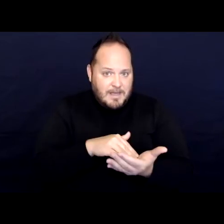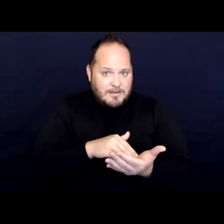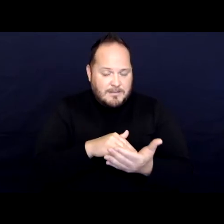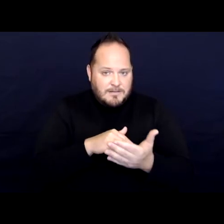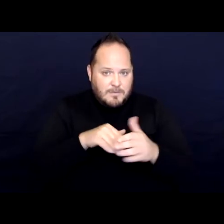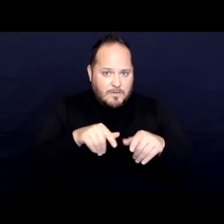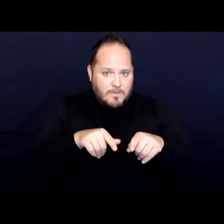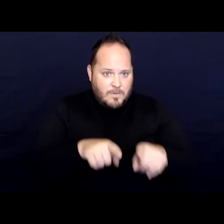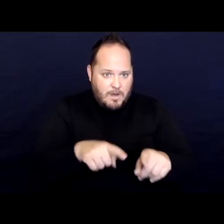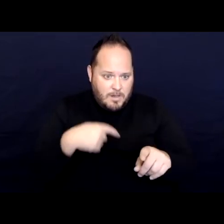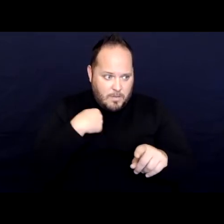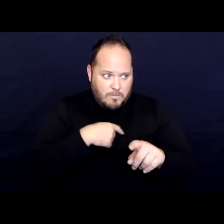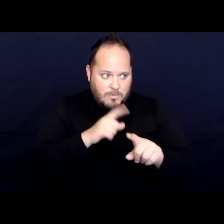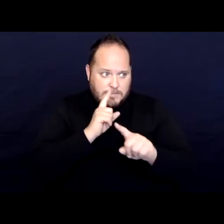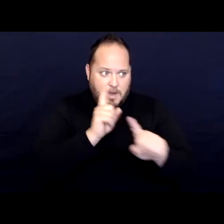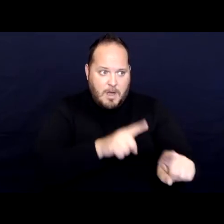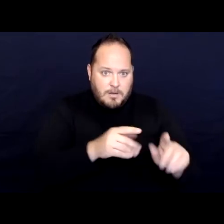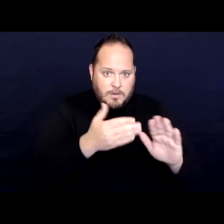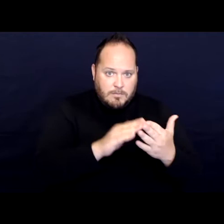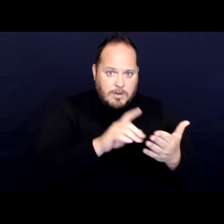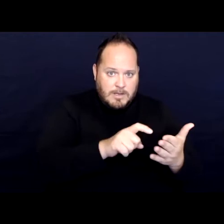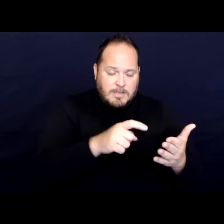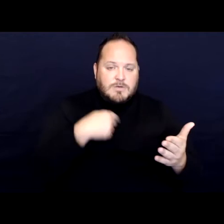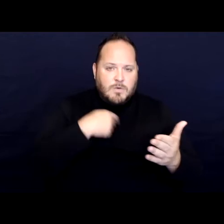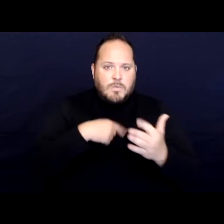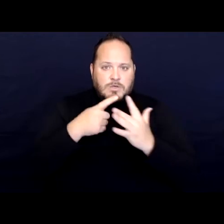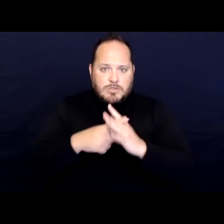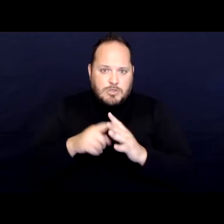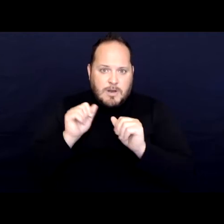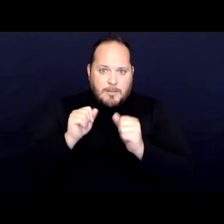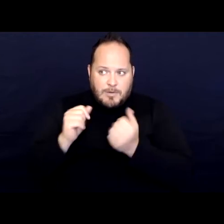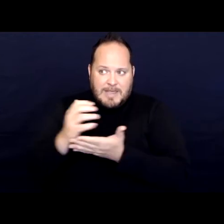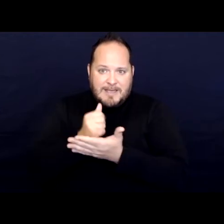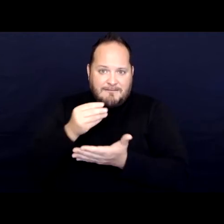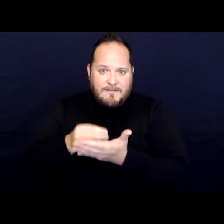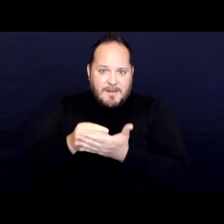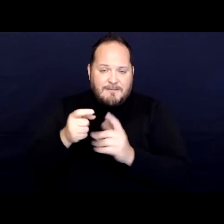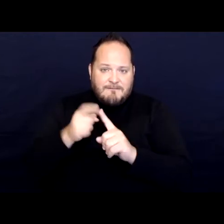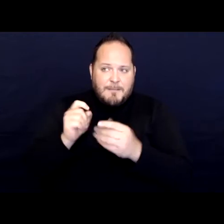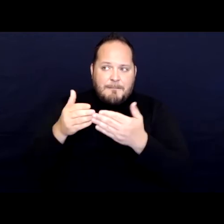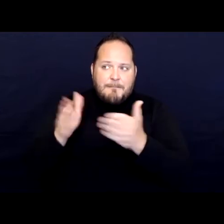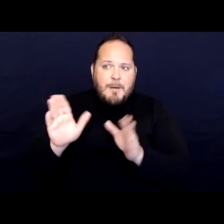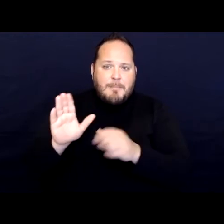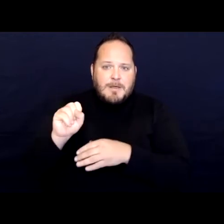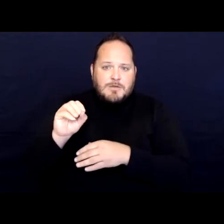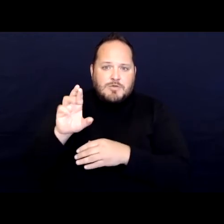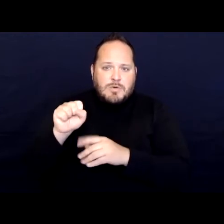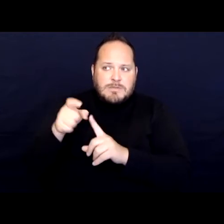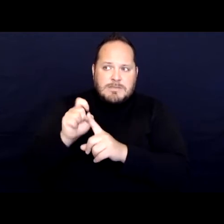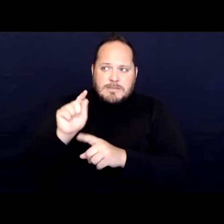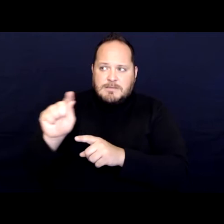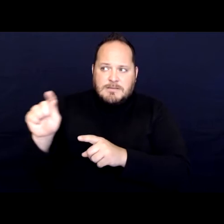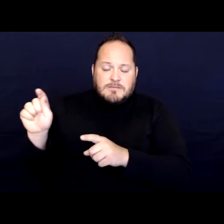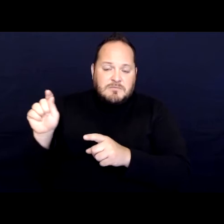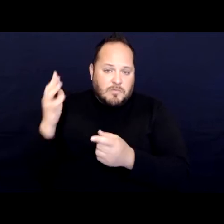we now started to get funding from public sources, um, quite a lot of